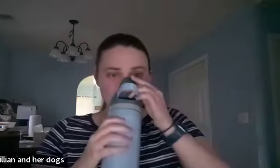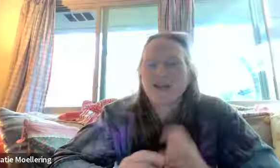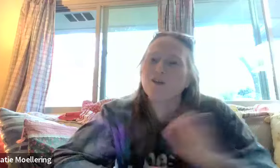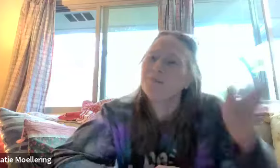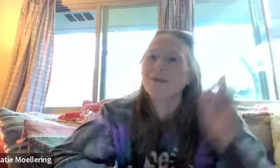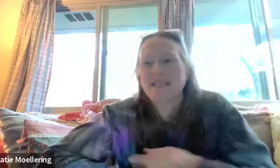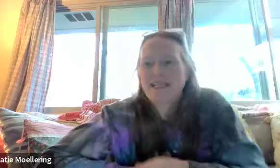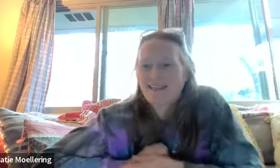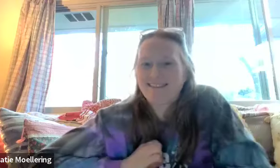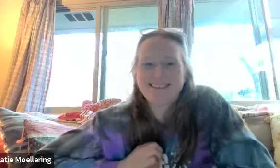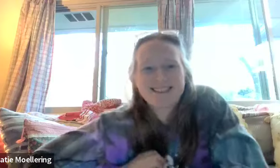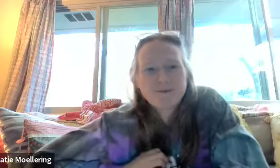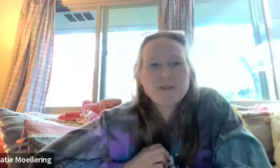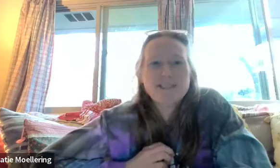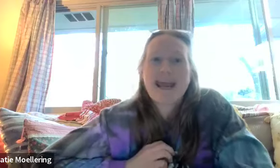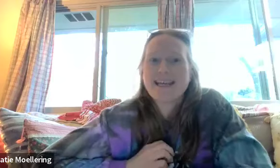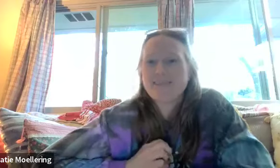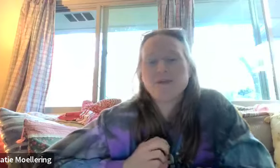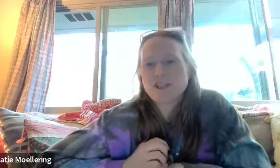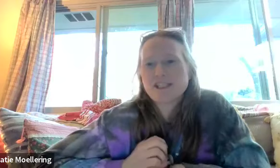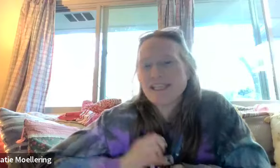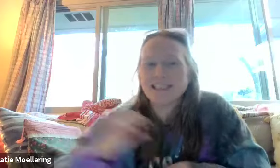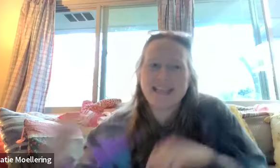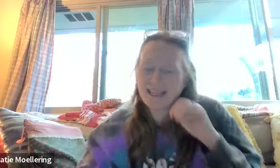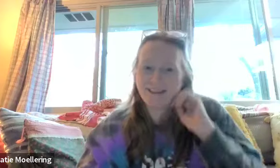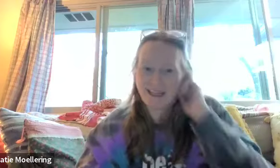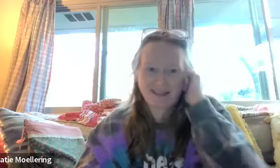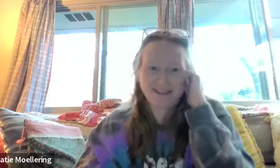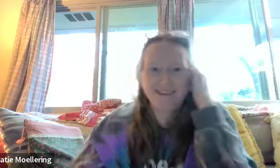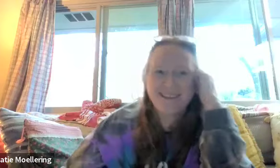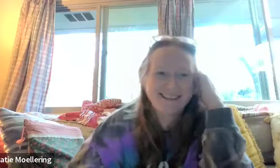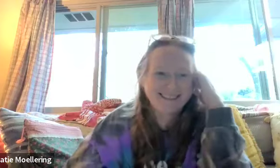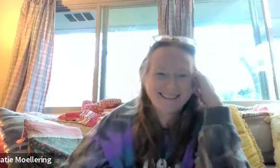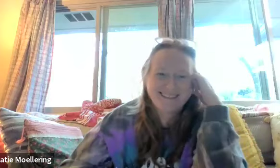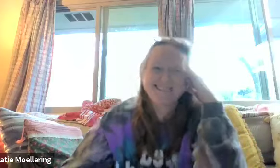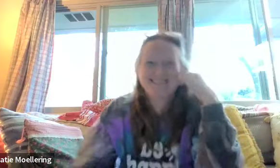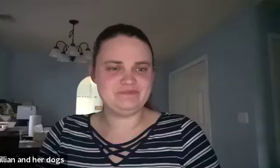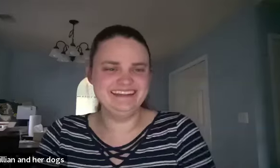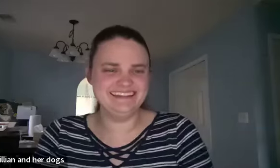Yeah, you didn't miss anything. We Yeah. just added, we just sneakily added things. You do.